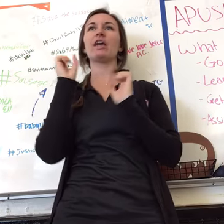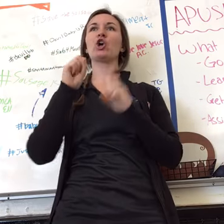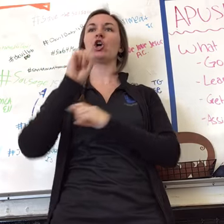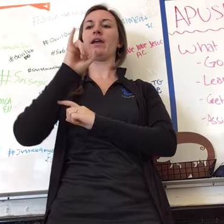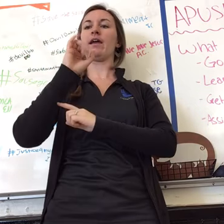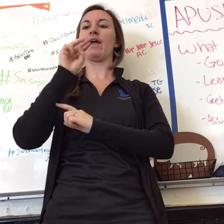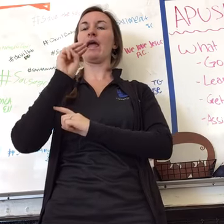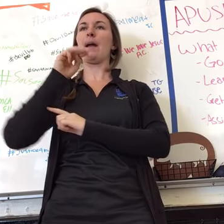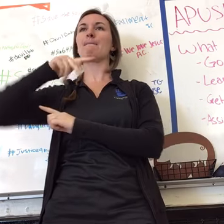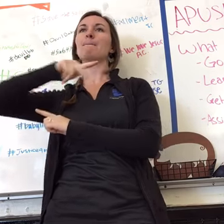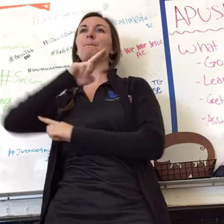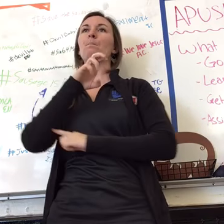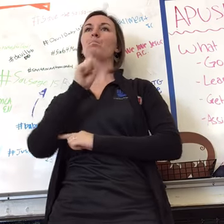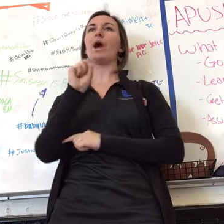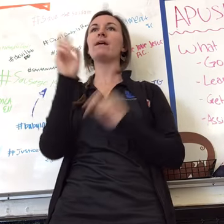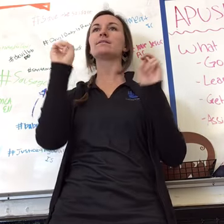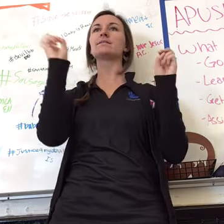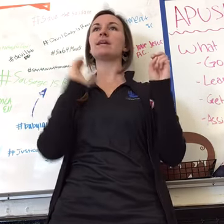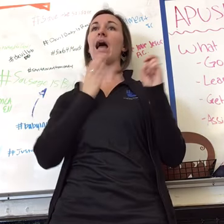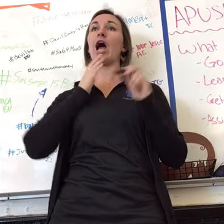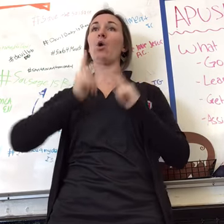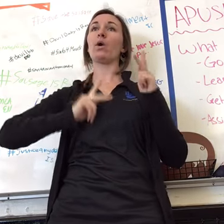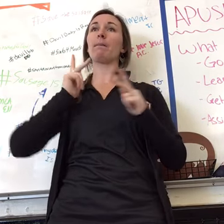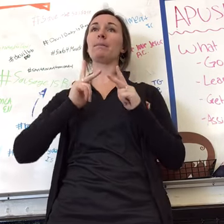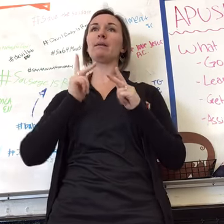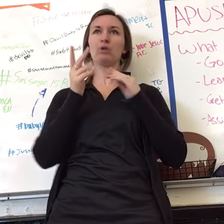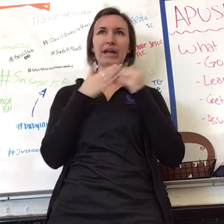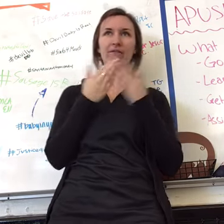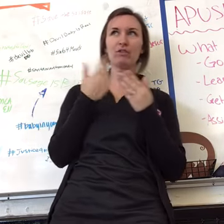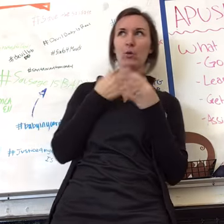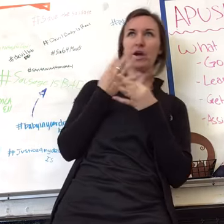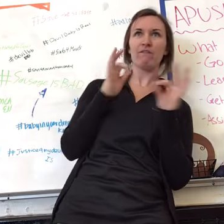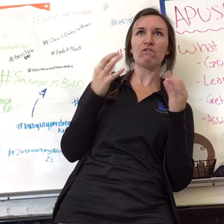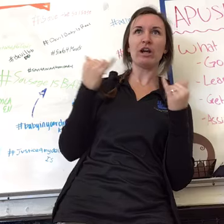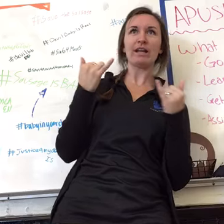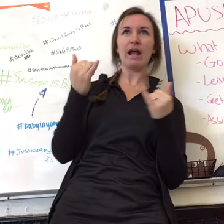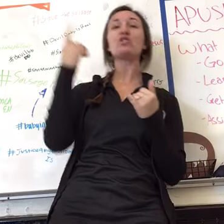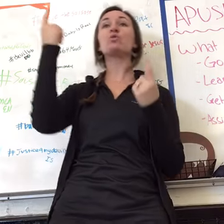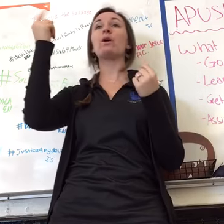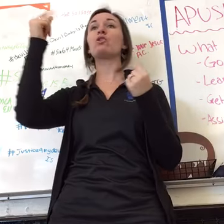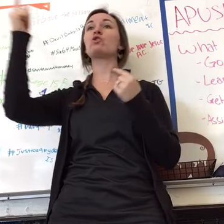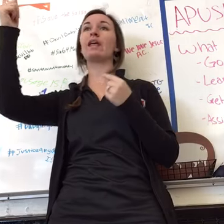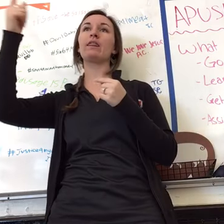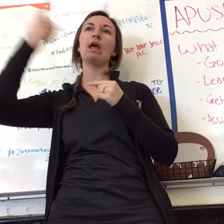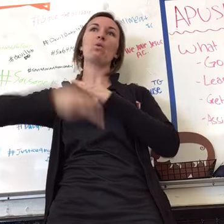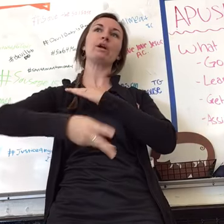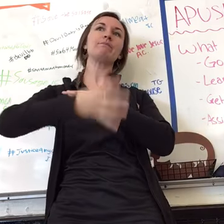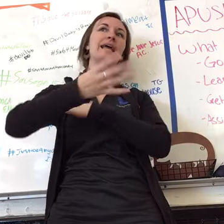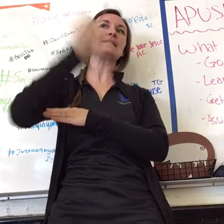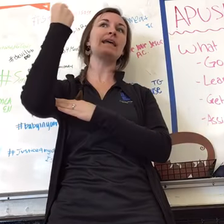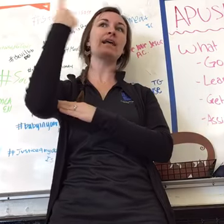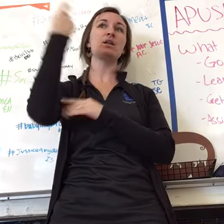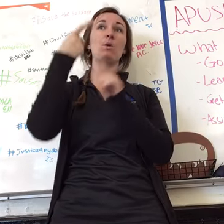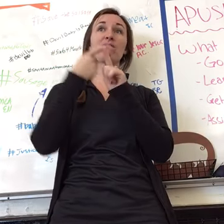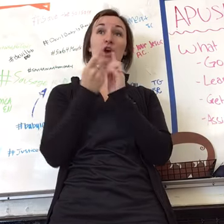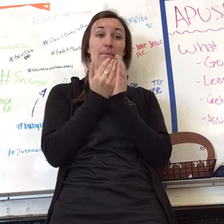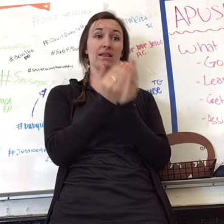still had people being taken off the ships and being told you're now a British Navyman because of this law that